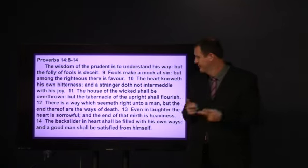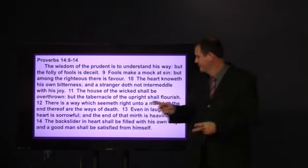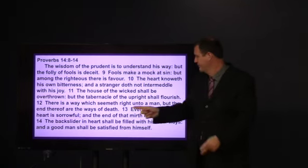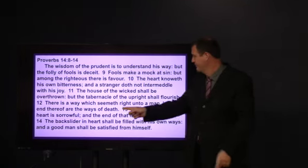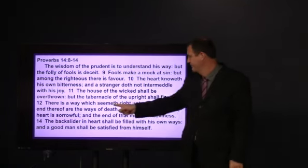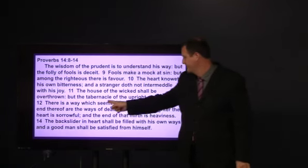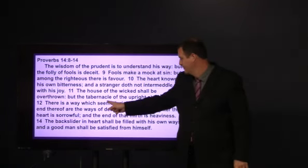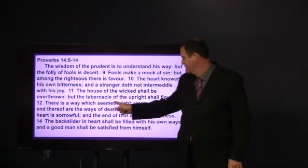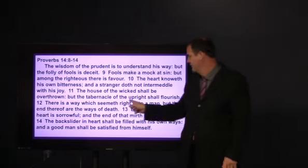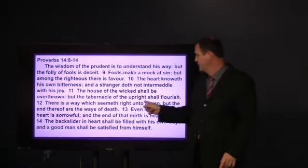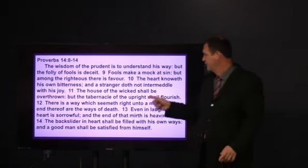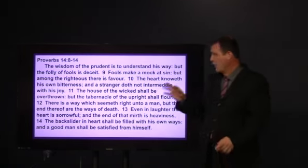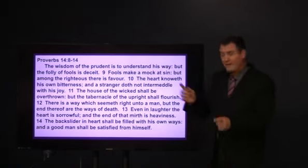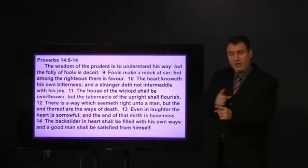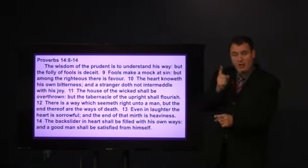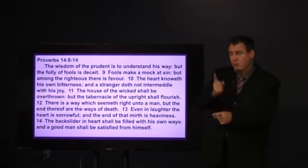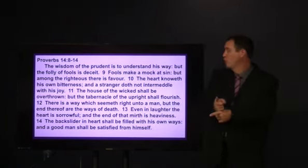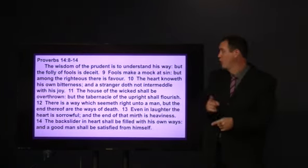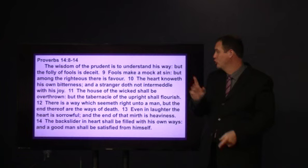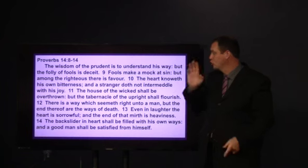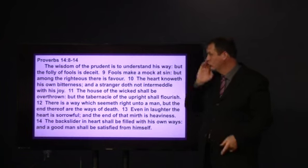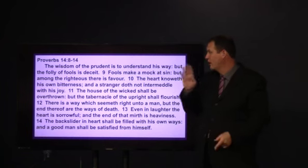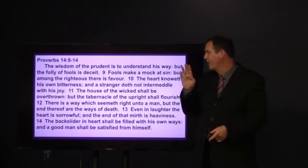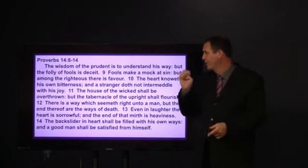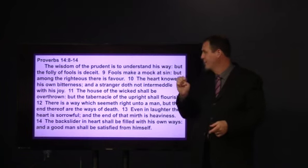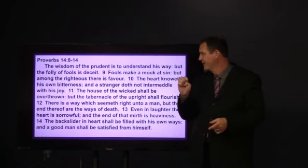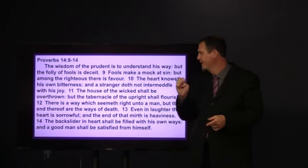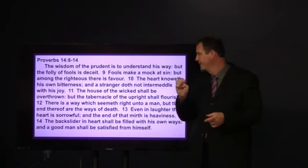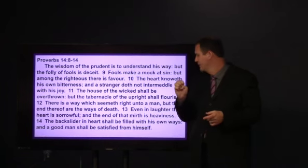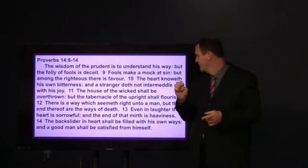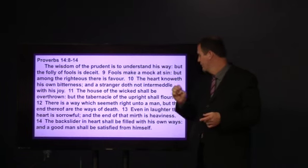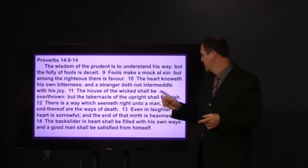Your living place. The tabernacle of the upright